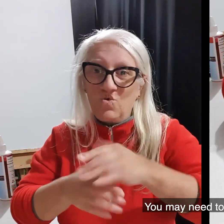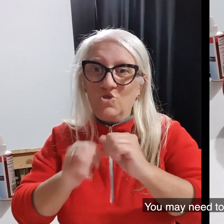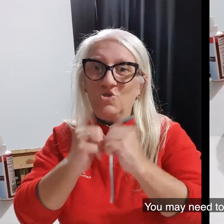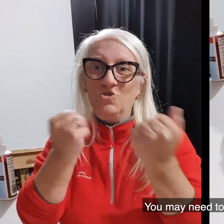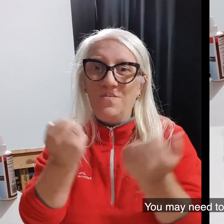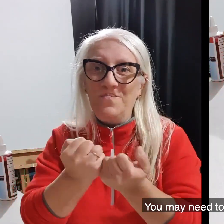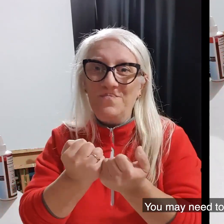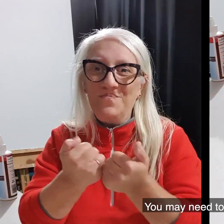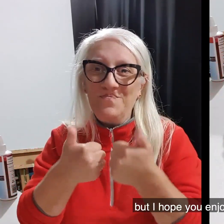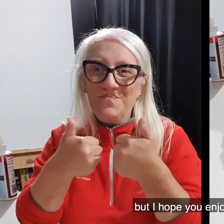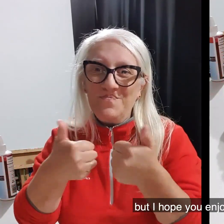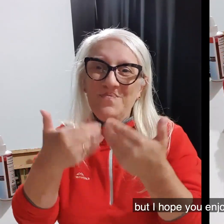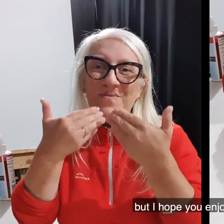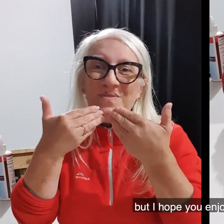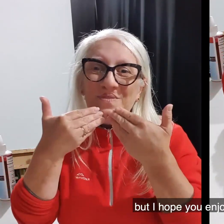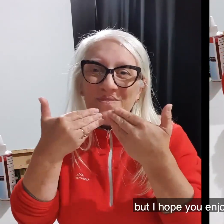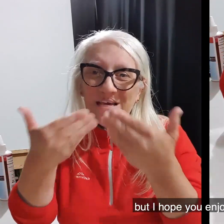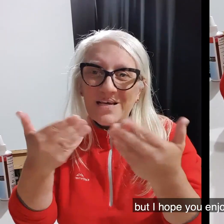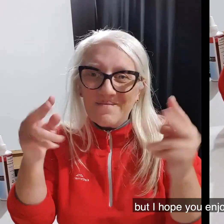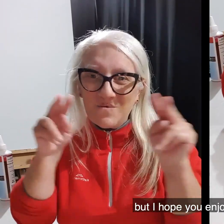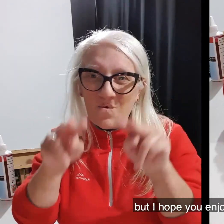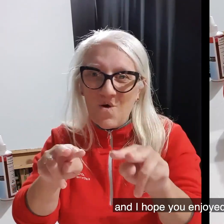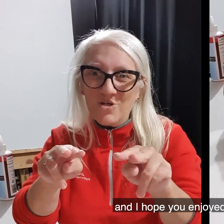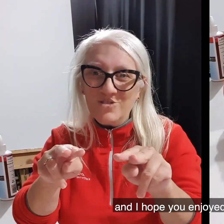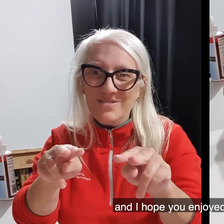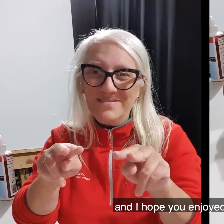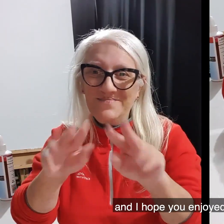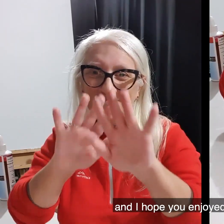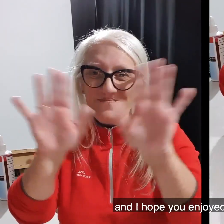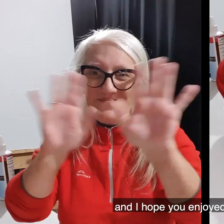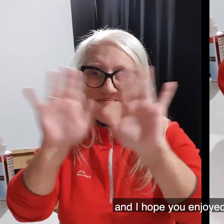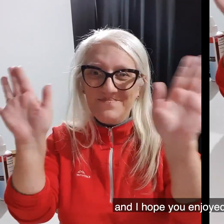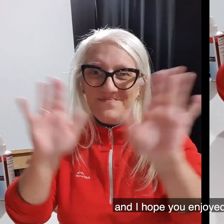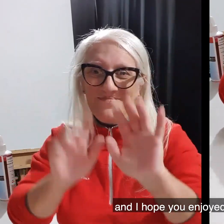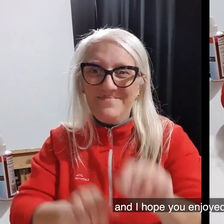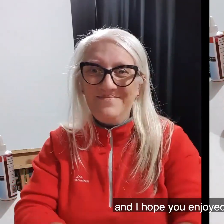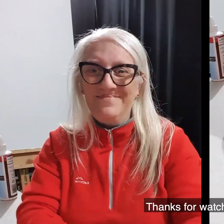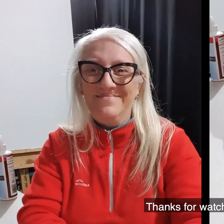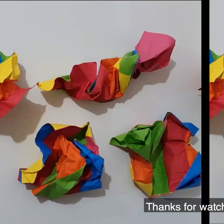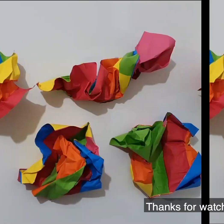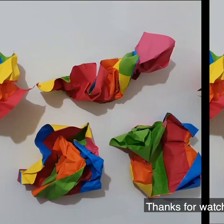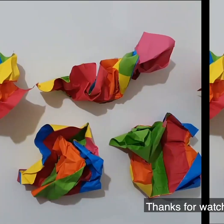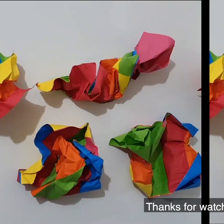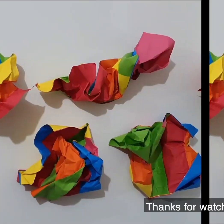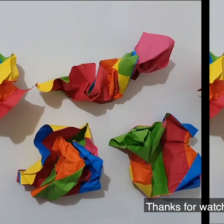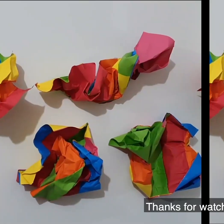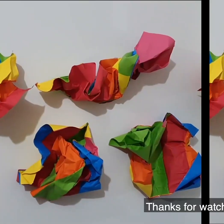to practice, but I hope you enjoy yourself. I hope you enjoyed this workshop. Thanks for watching. Bye.